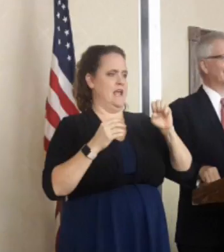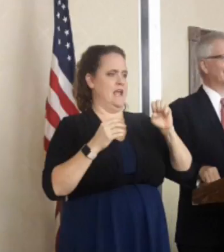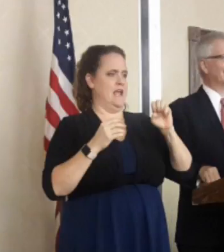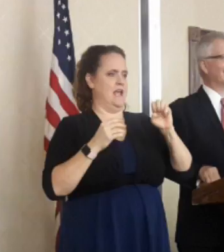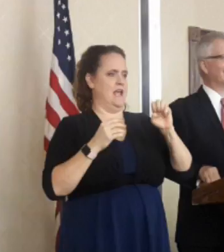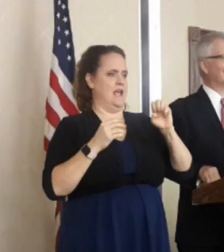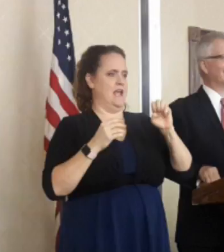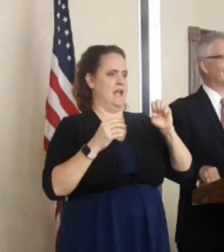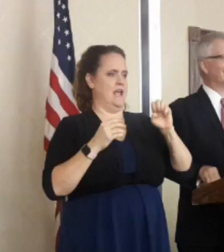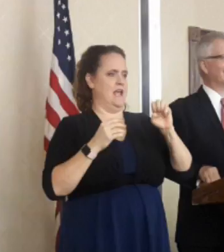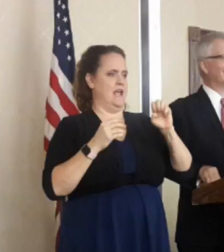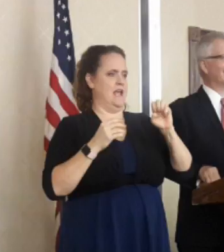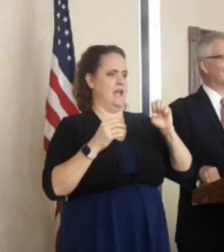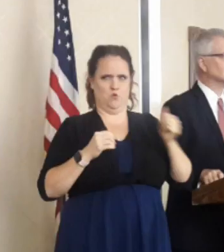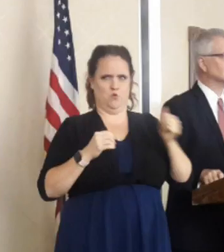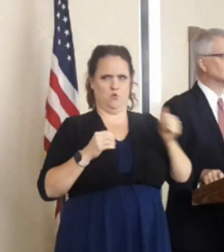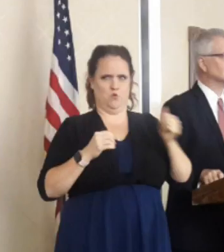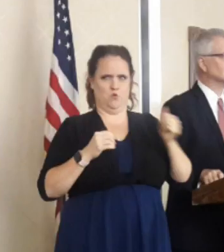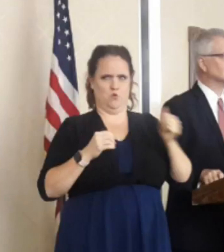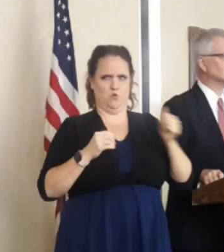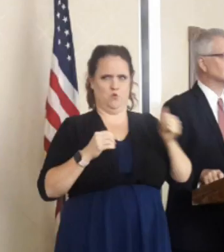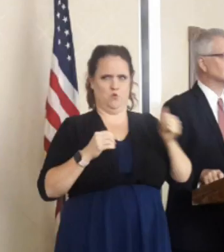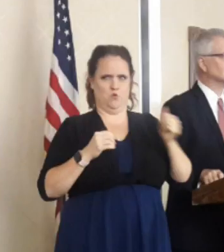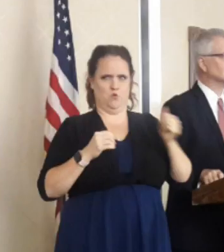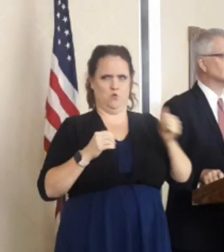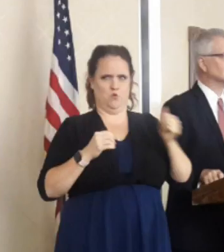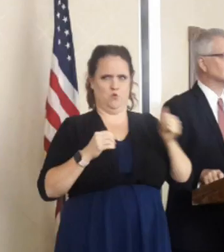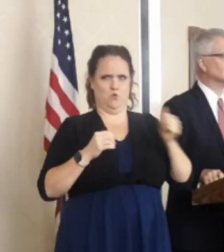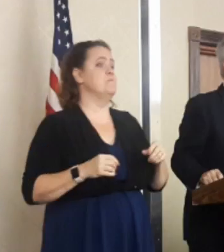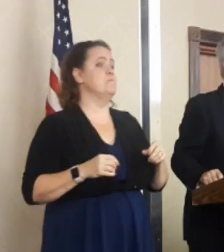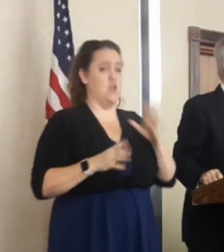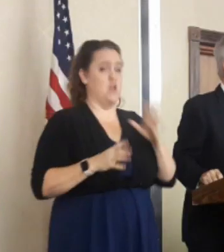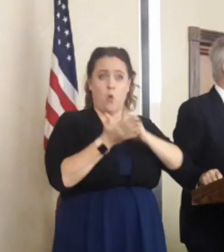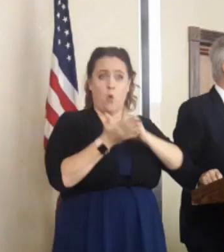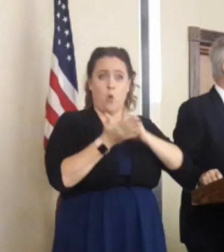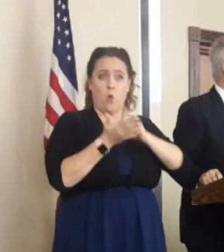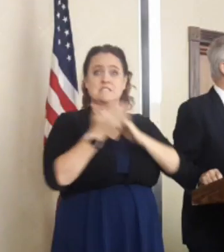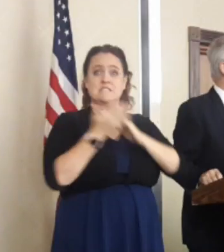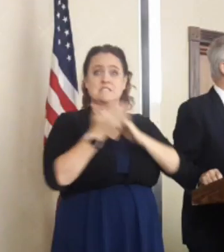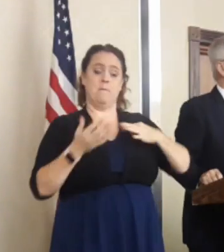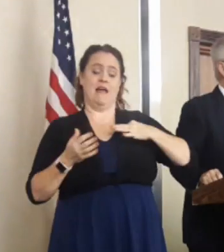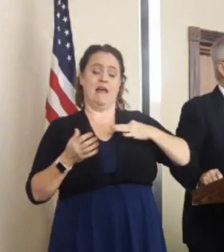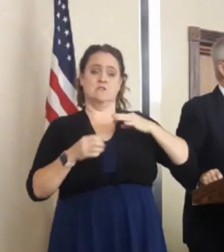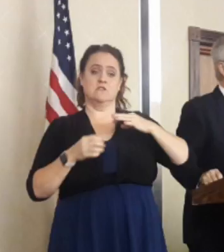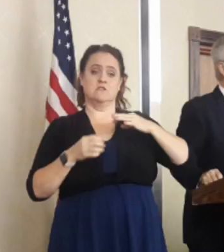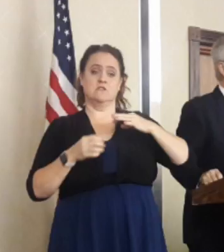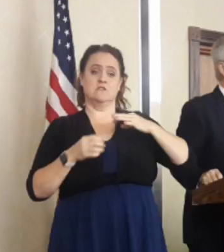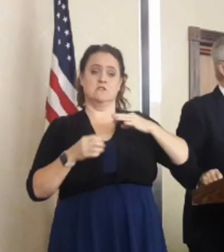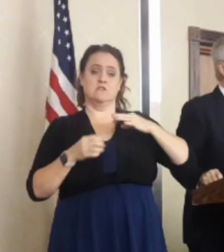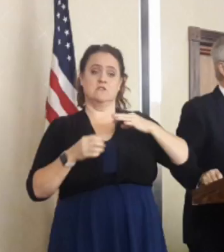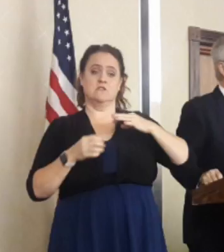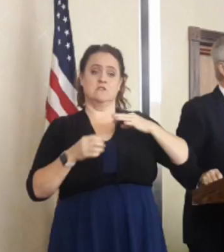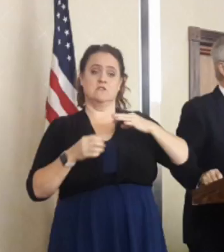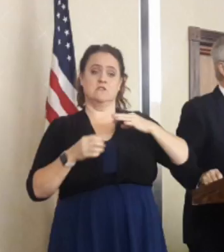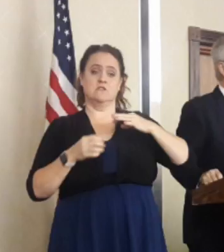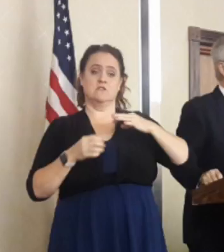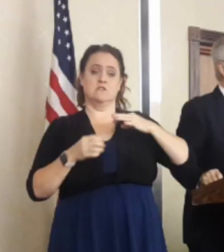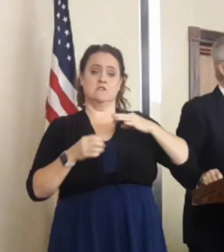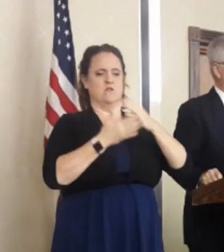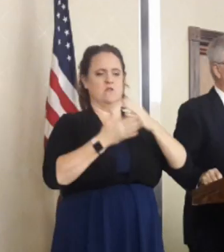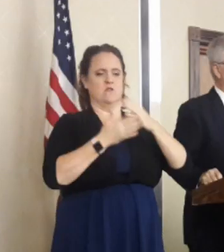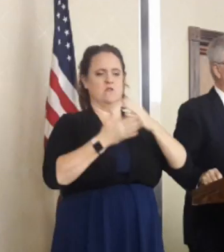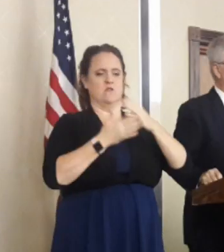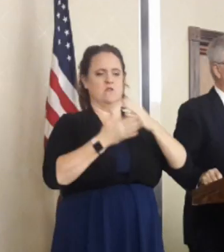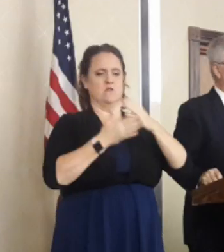thing, if you're going to hear probably some complaints from your elected officials or candidates about some of the questions we ask them. Like one of the questions